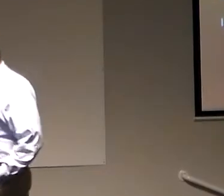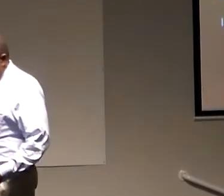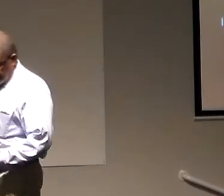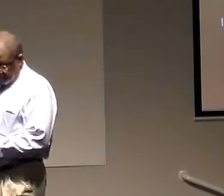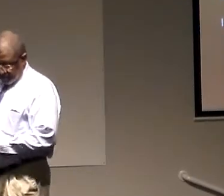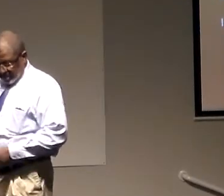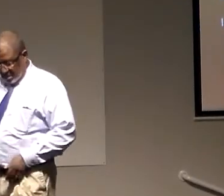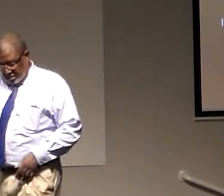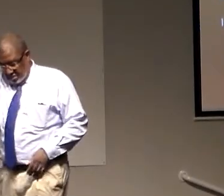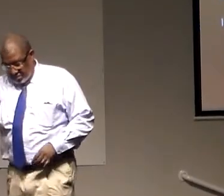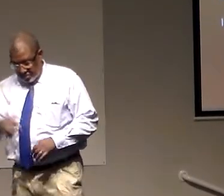Oh.